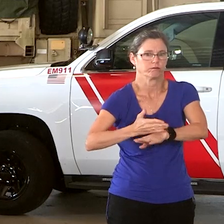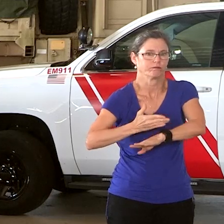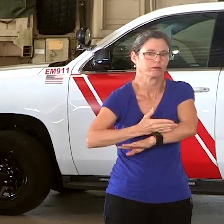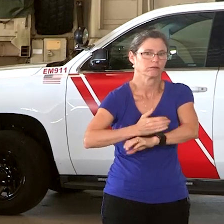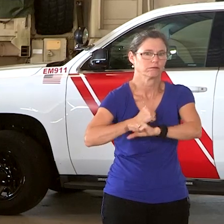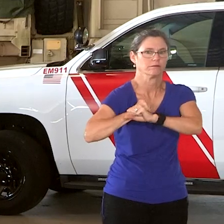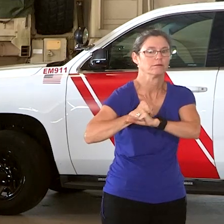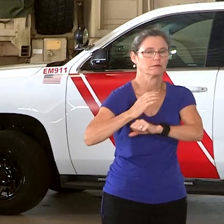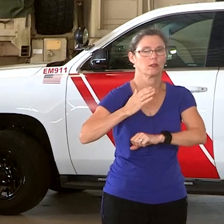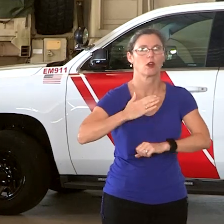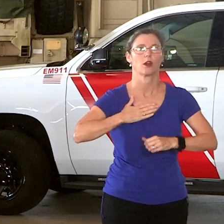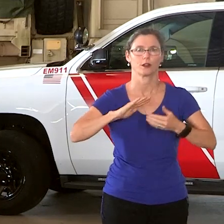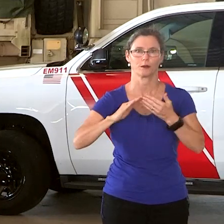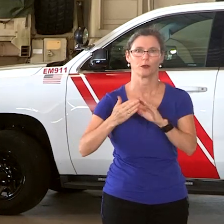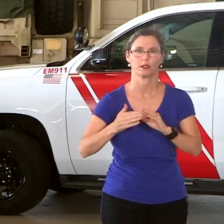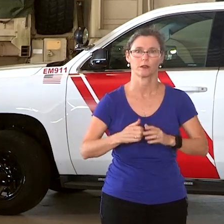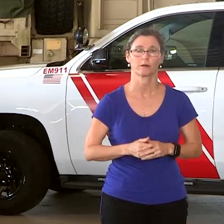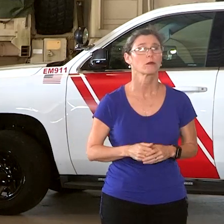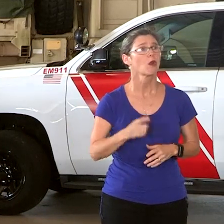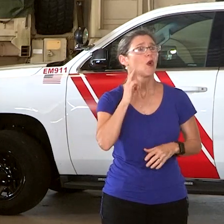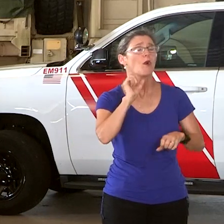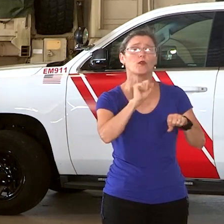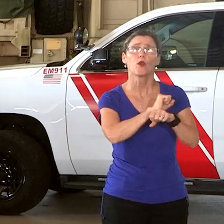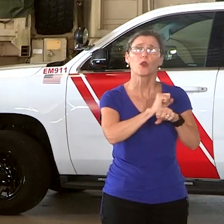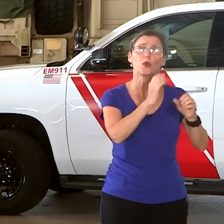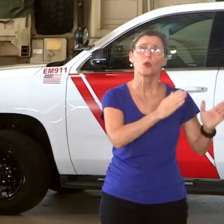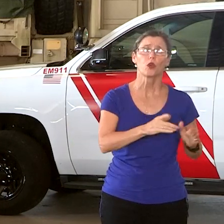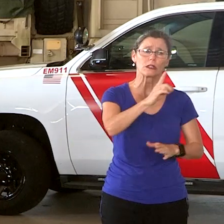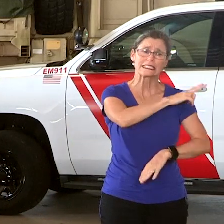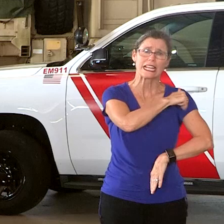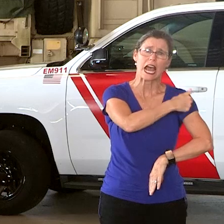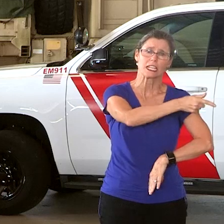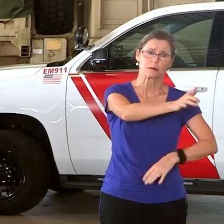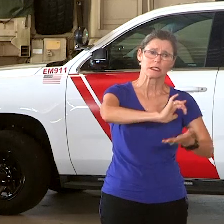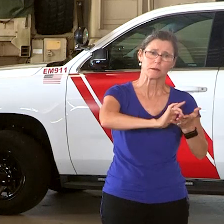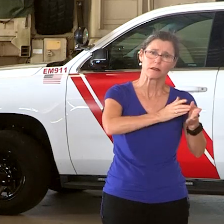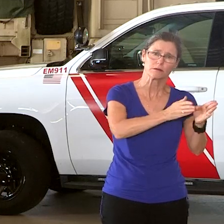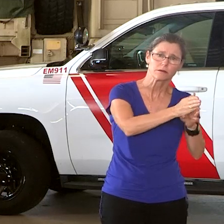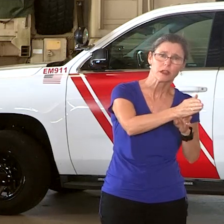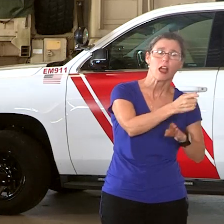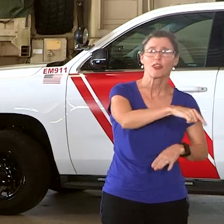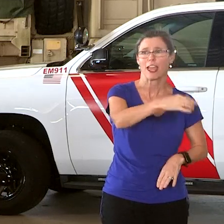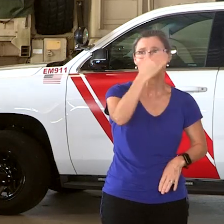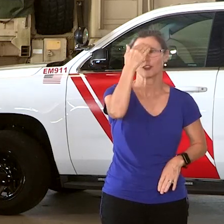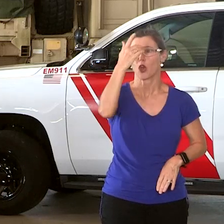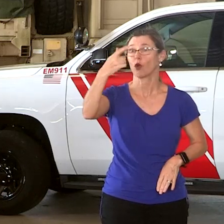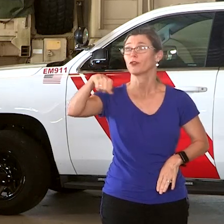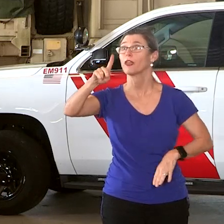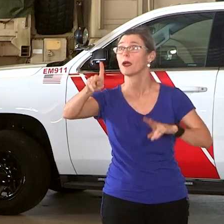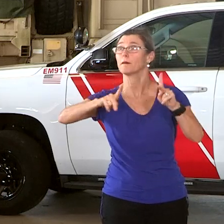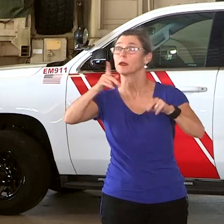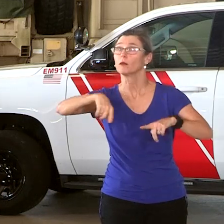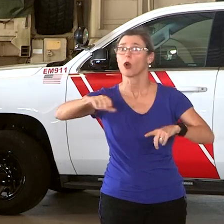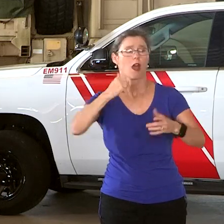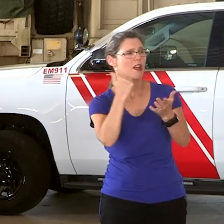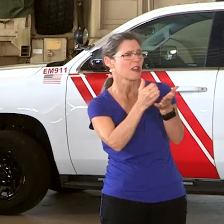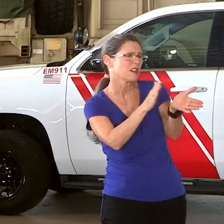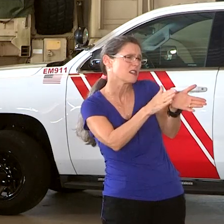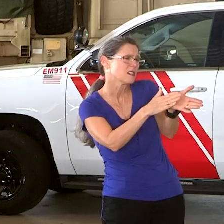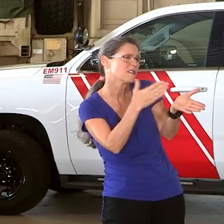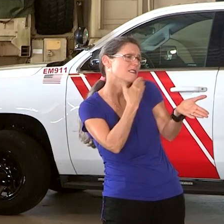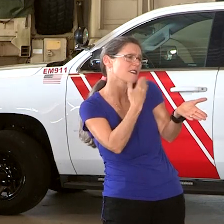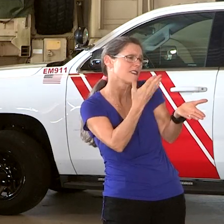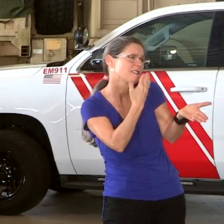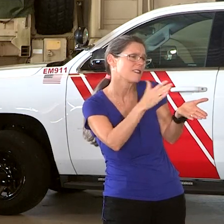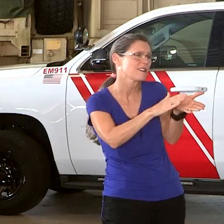the healthcare workers, I wanted to let you know on behalf of them, they are aware of the outpouring of support, the tremendous amount